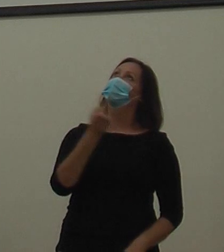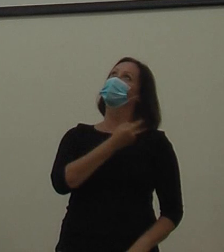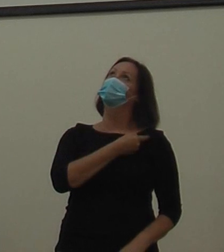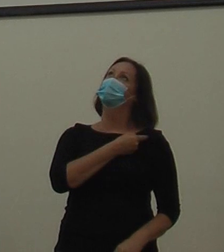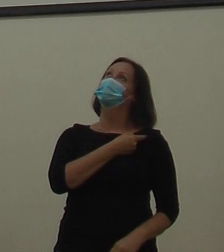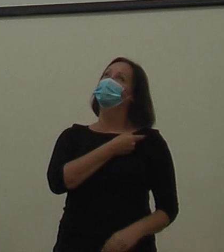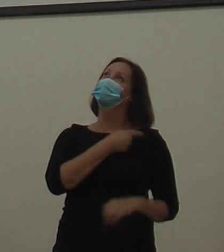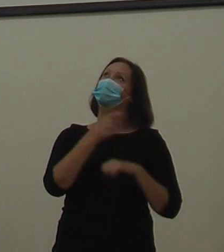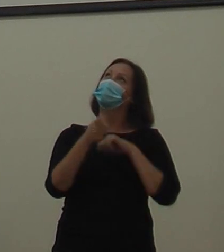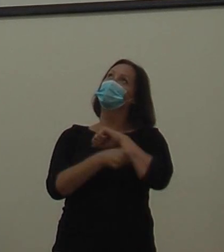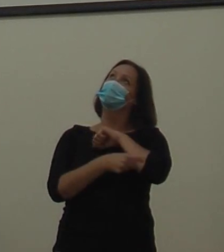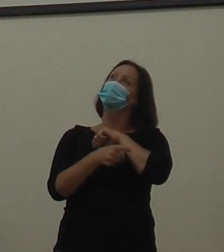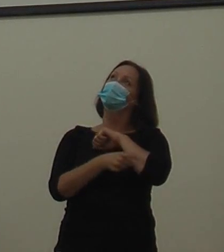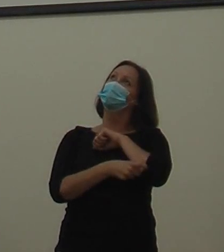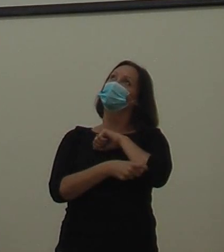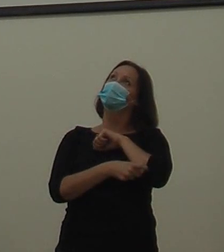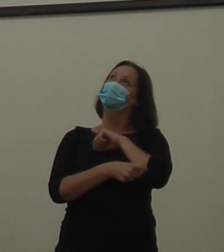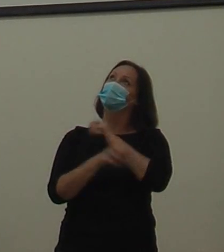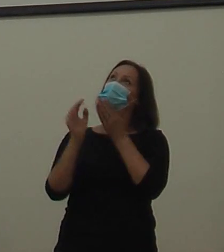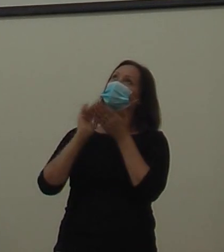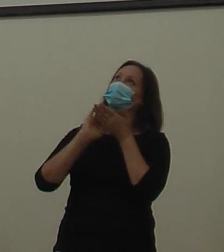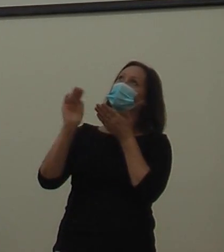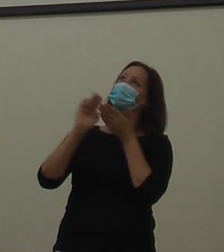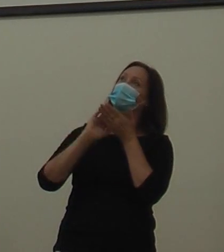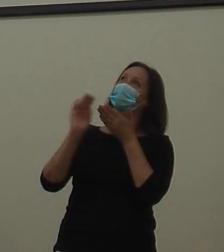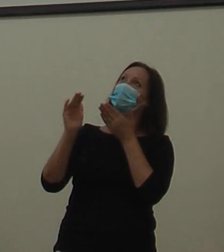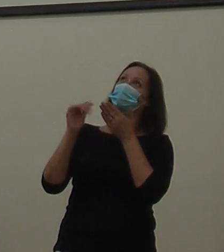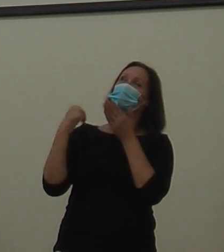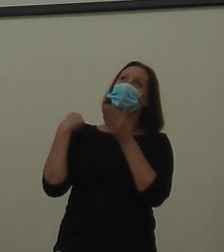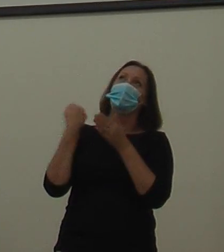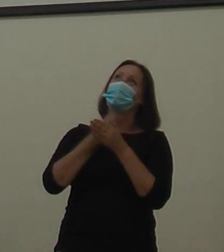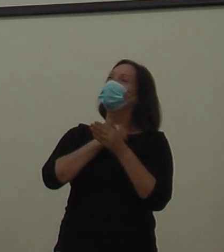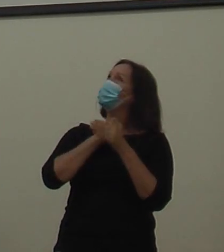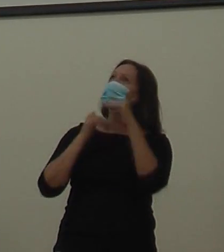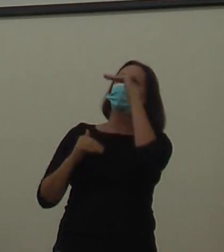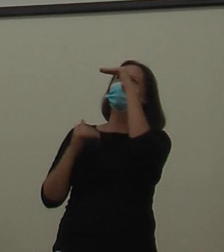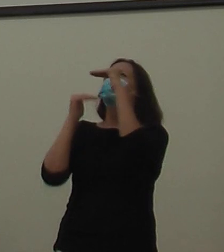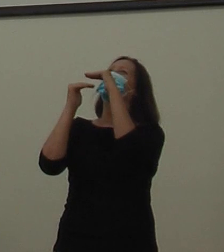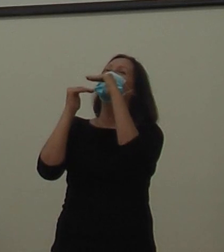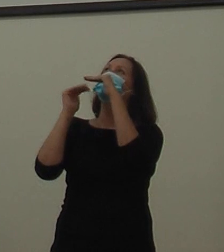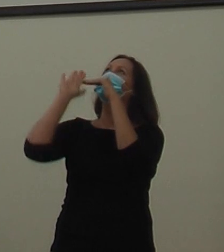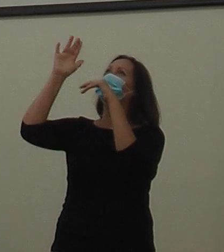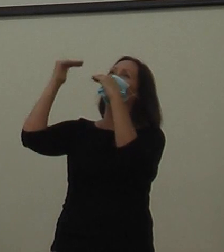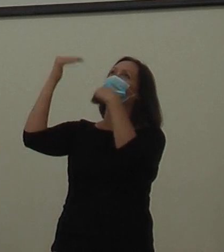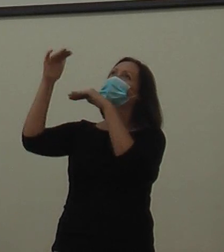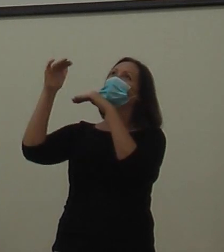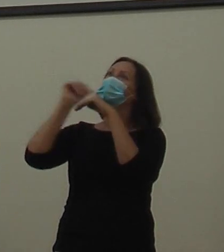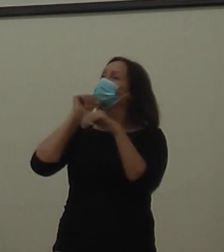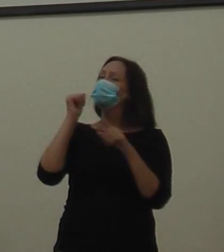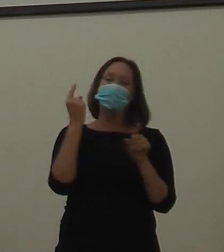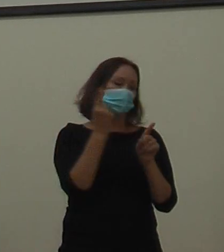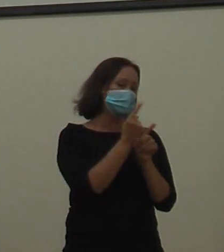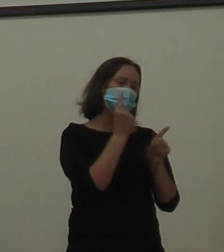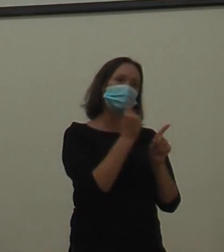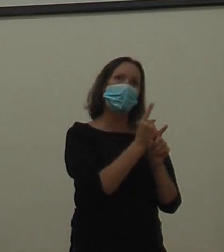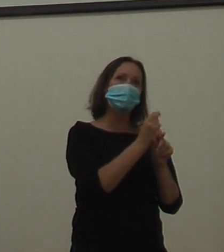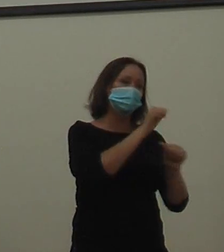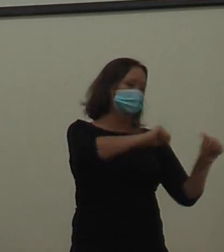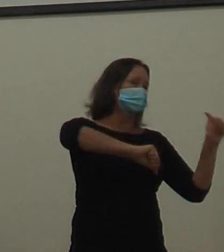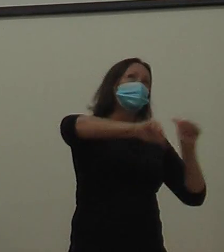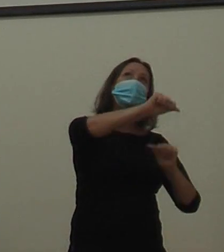our temptation. Forgive us when we fall short, when we don't treat each other right. Father, teach us the real